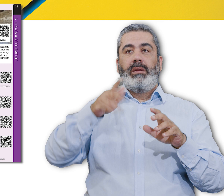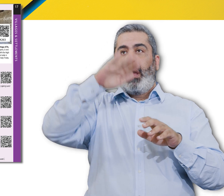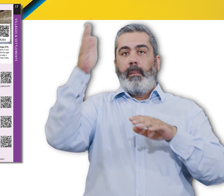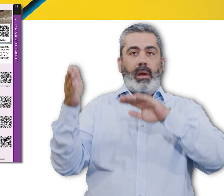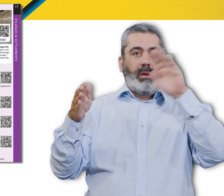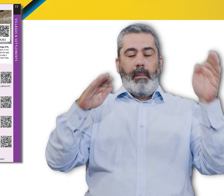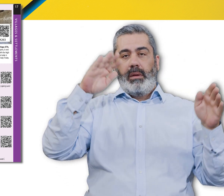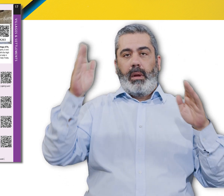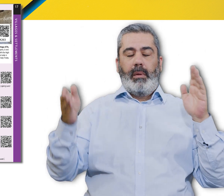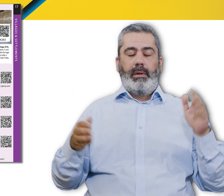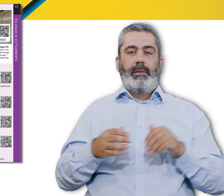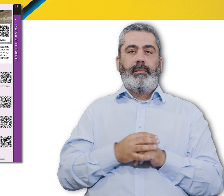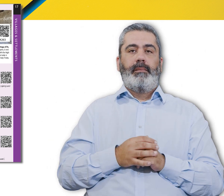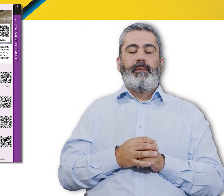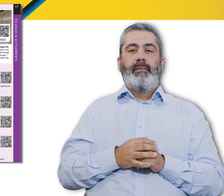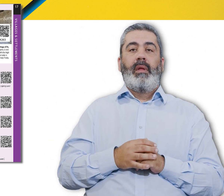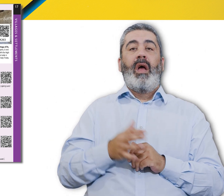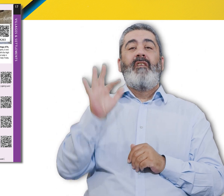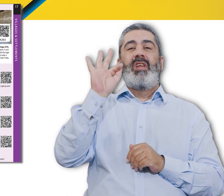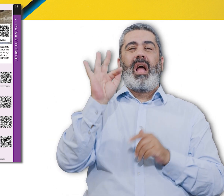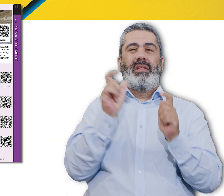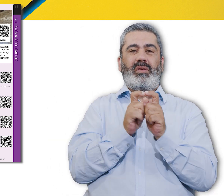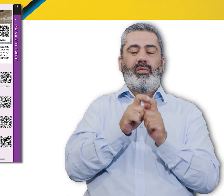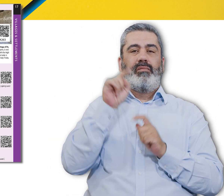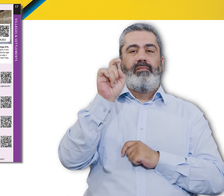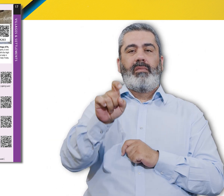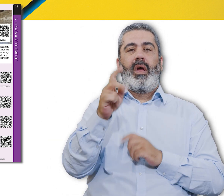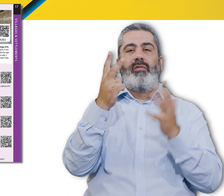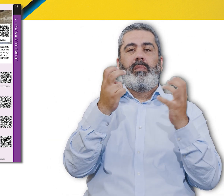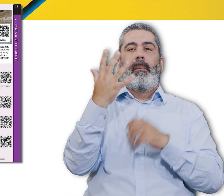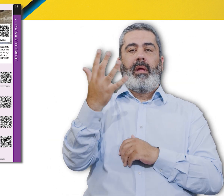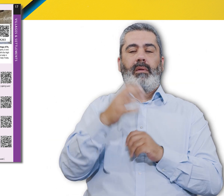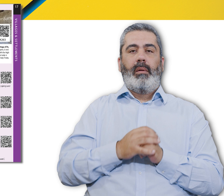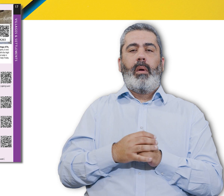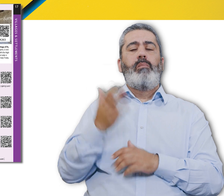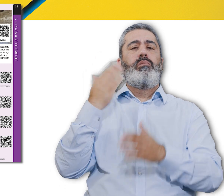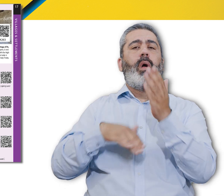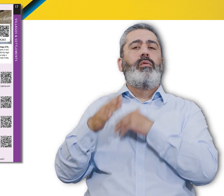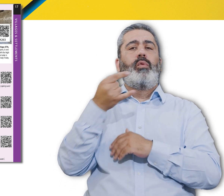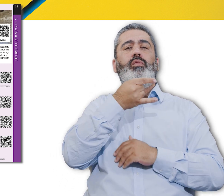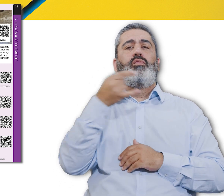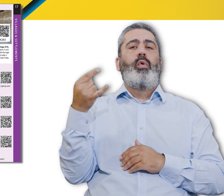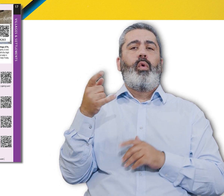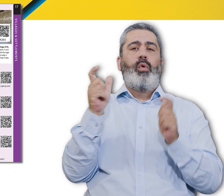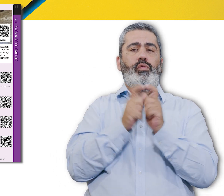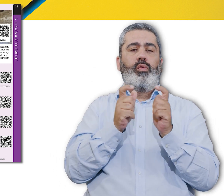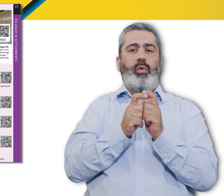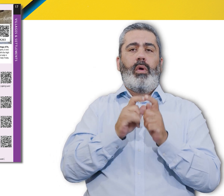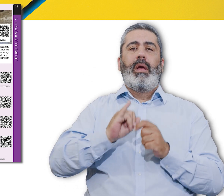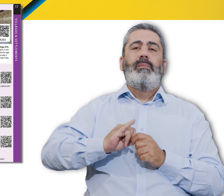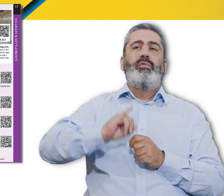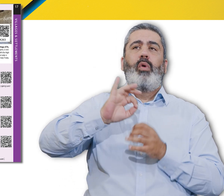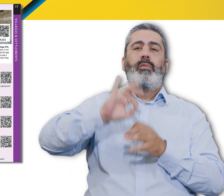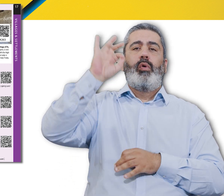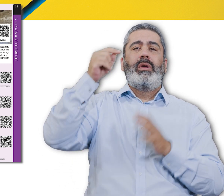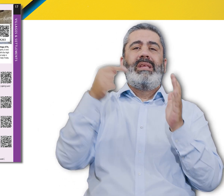sides. A8, number 75, Traditional Village, Alt. 960 m, with an excellent